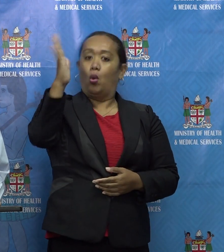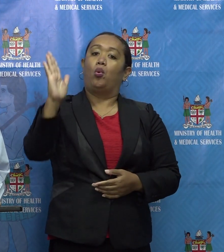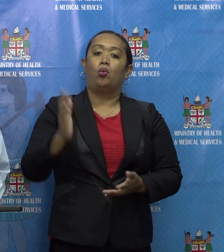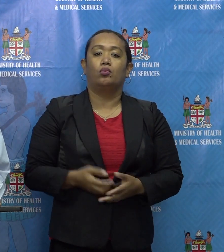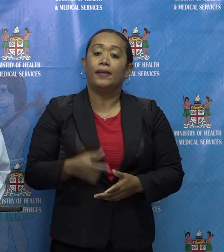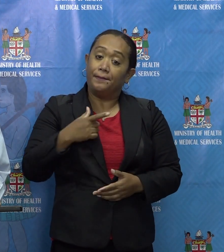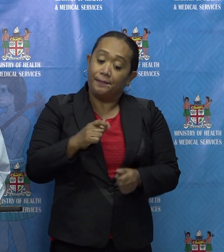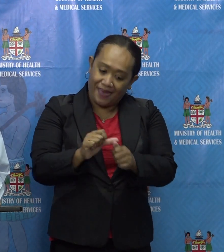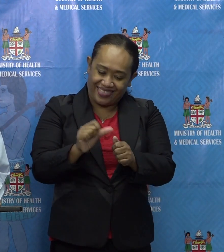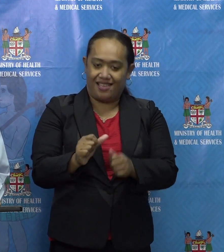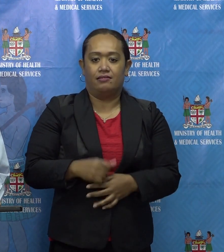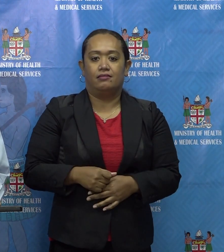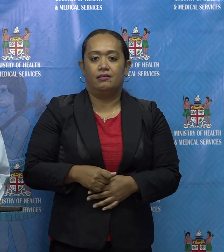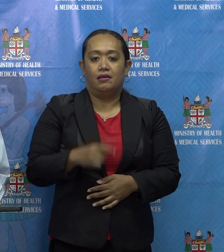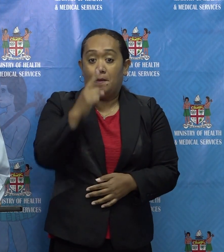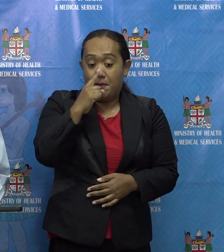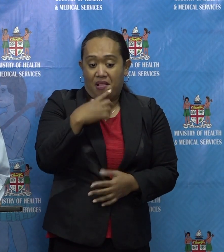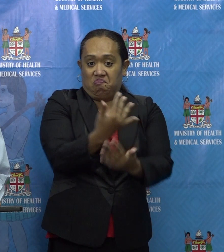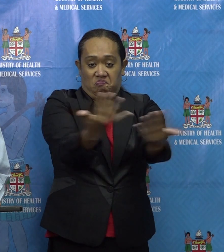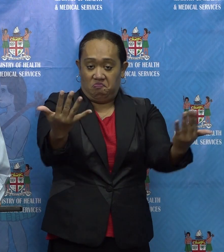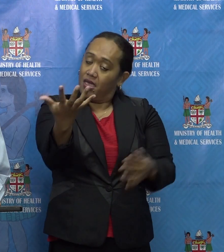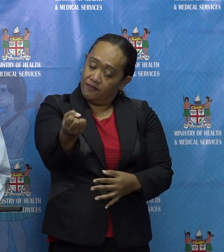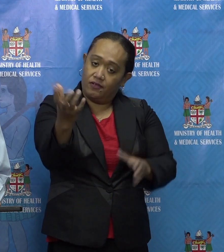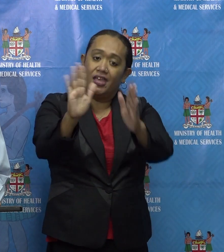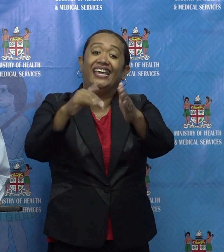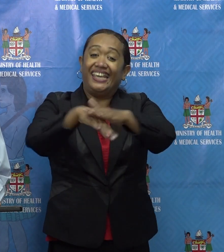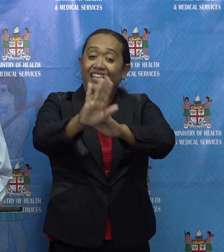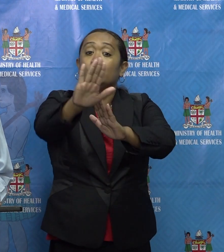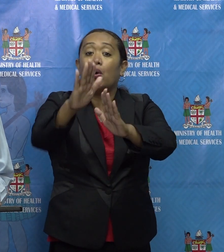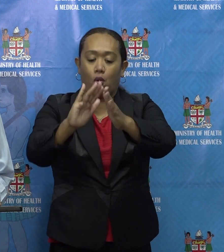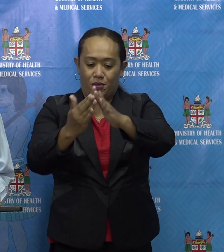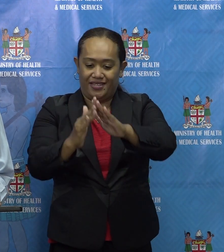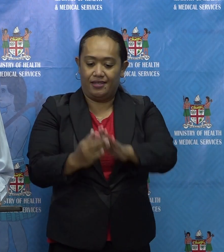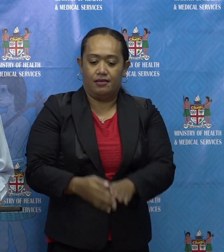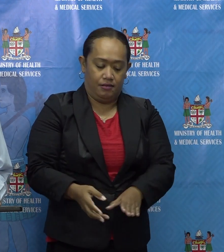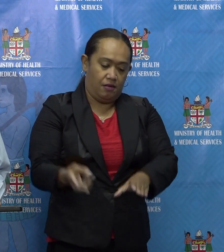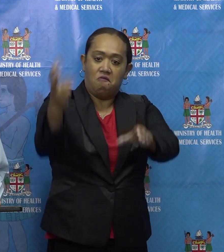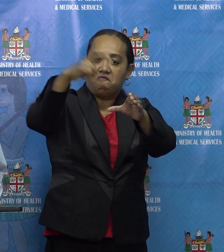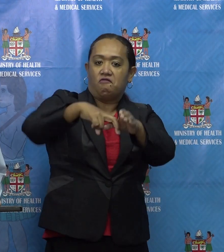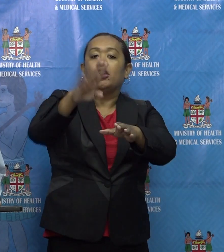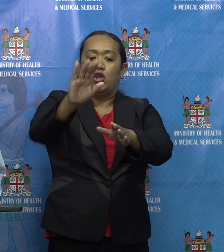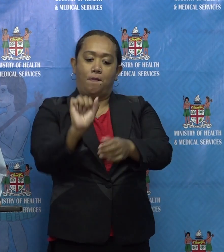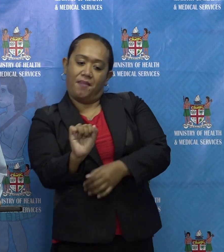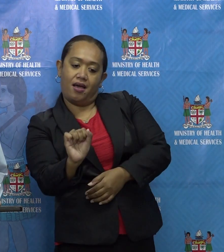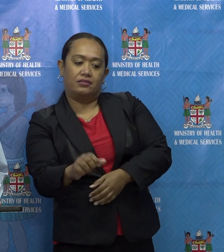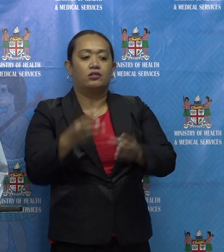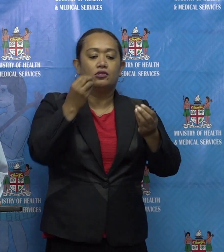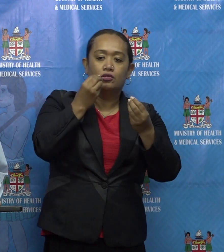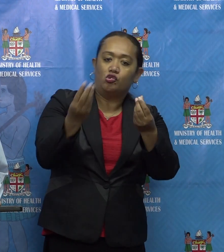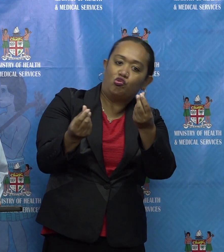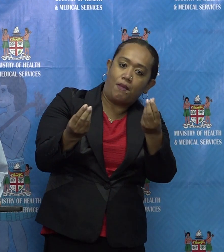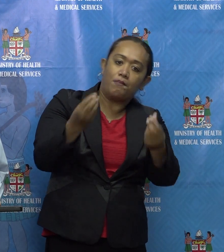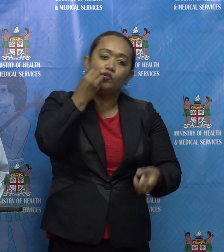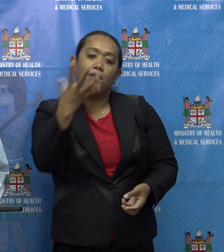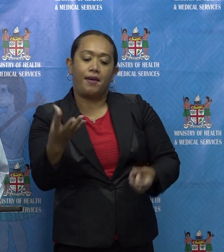These infected people could already be in our community, on the bus that you ride, in the supermarket that you shop at, or